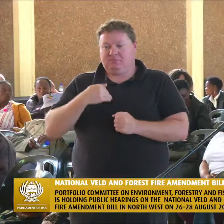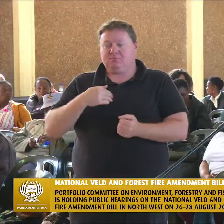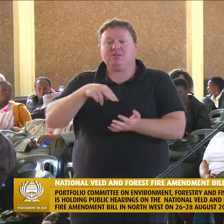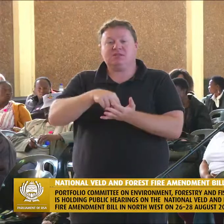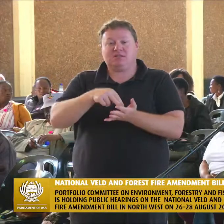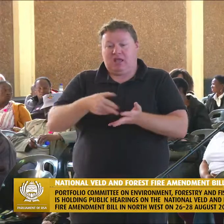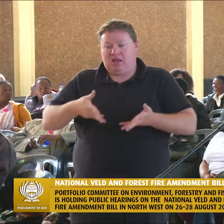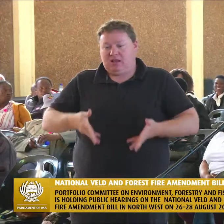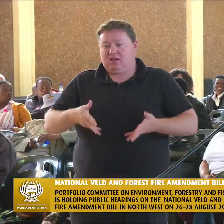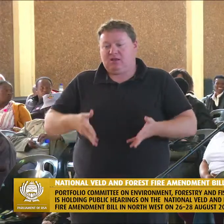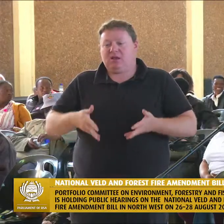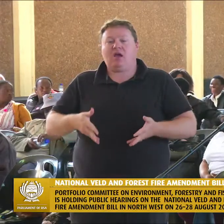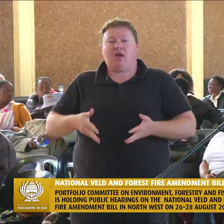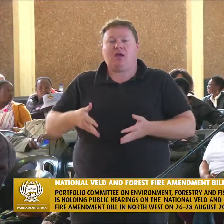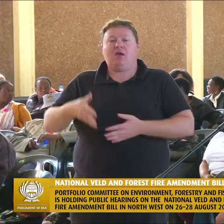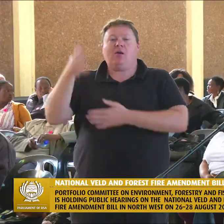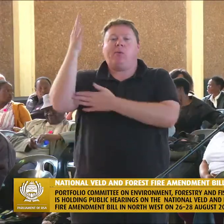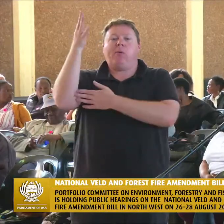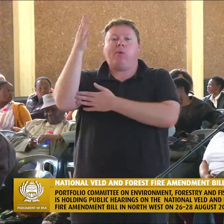i'm